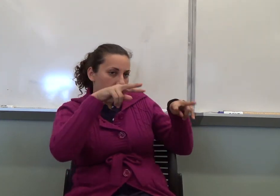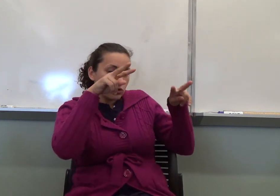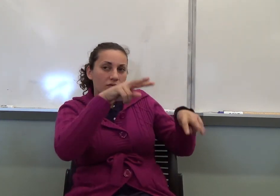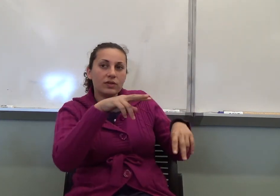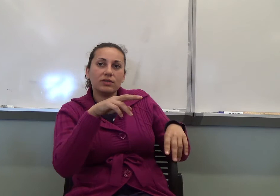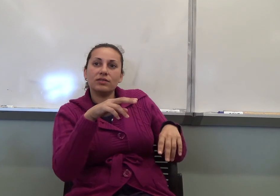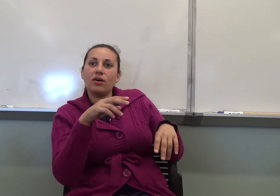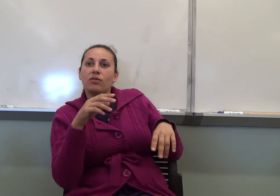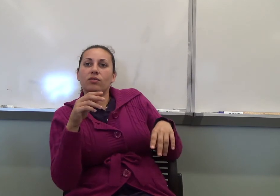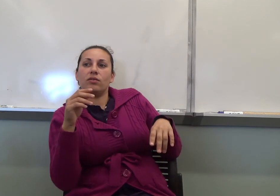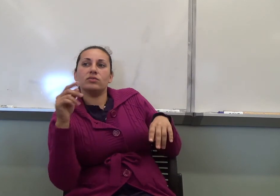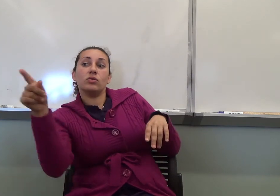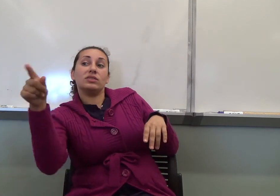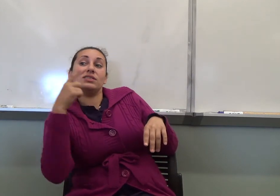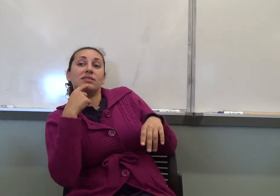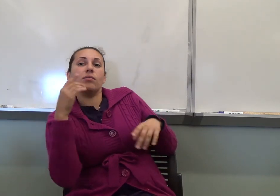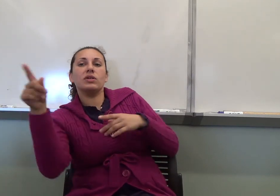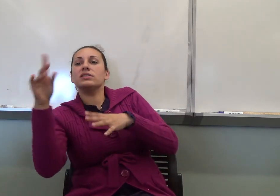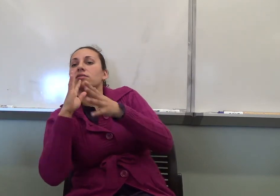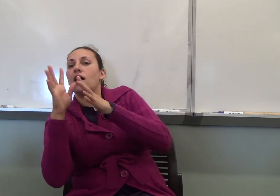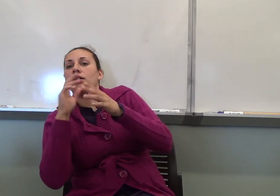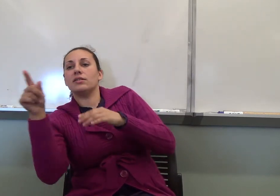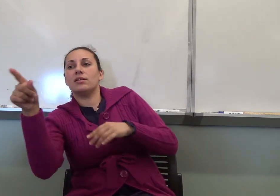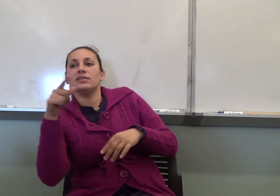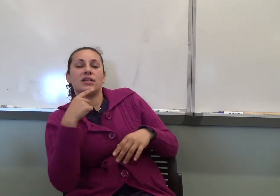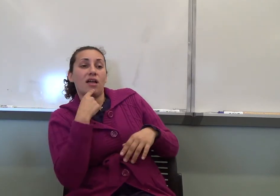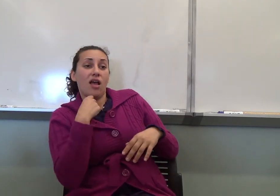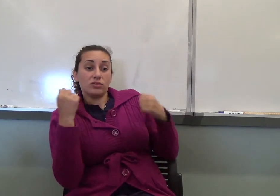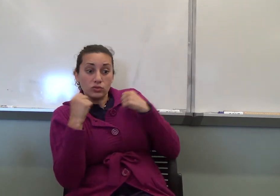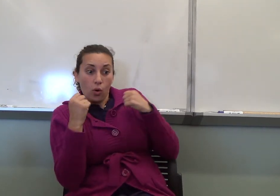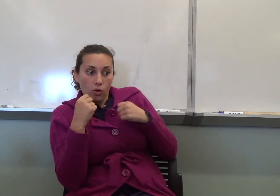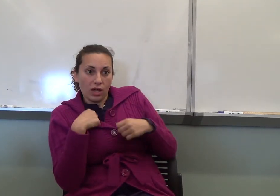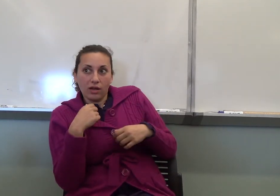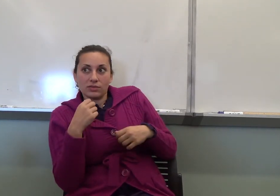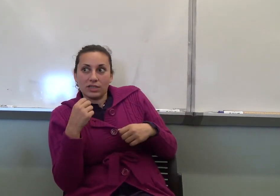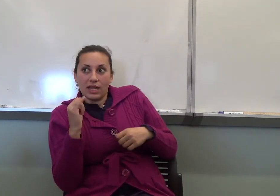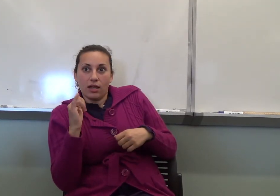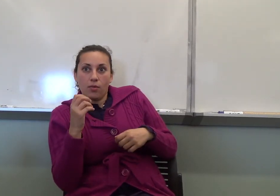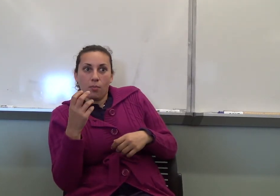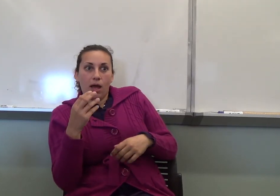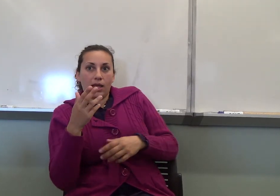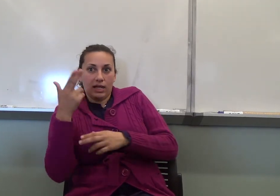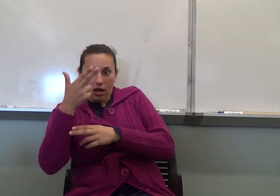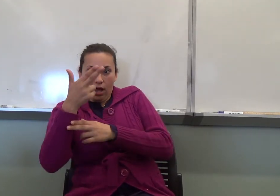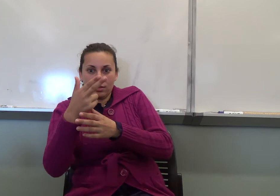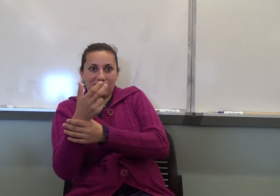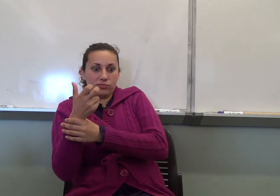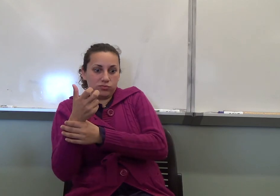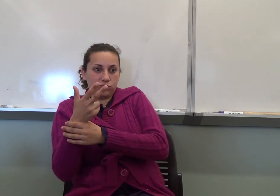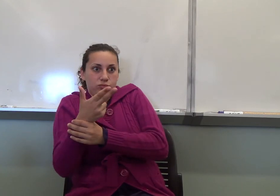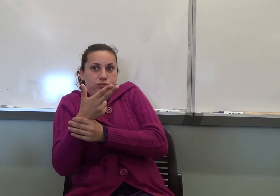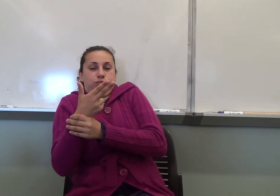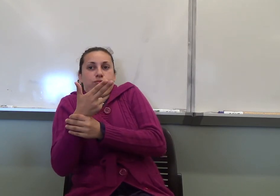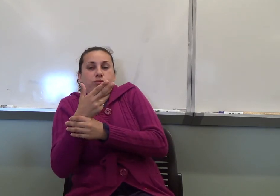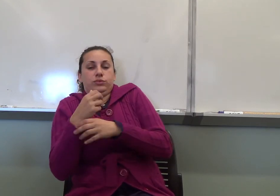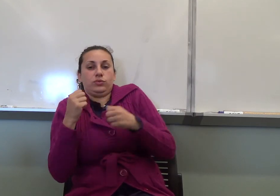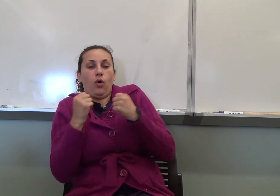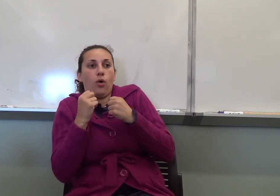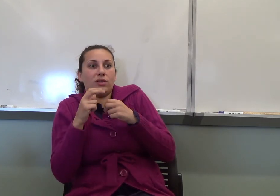I froze with my weapon like this. Yeah. And all I could do is move my tongue. He's